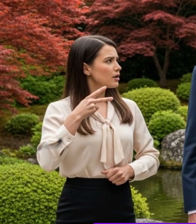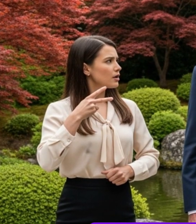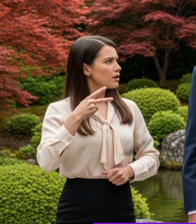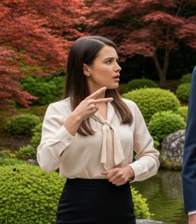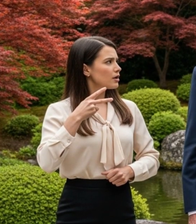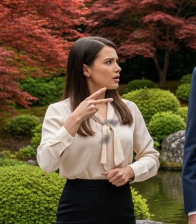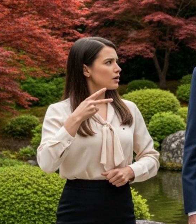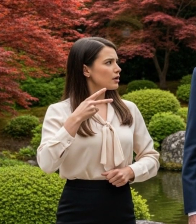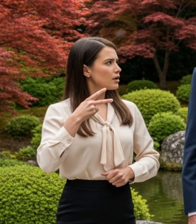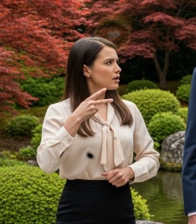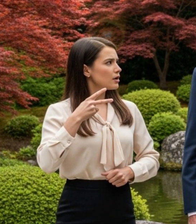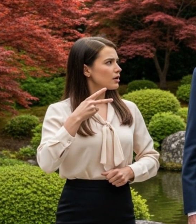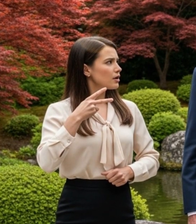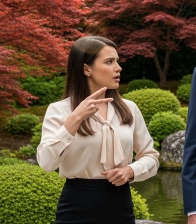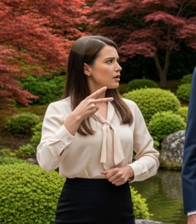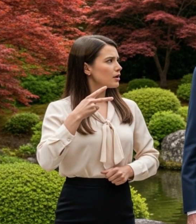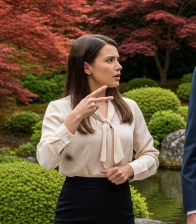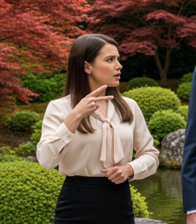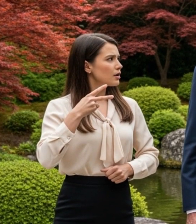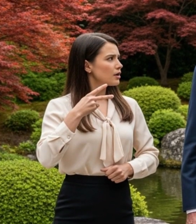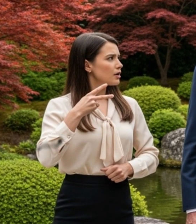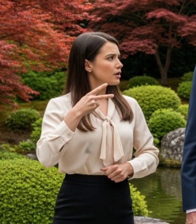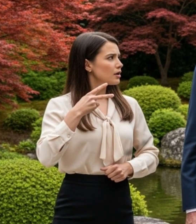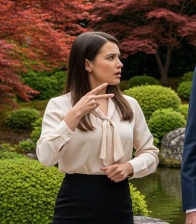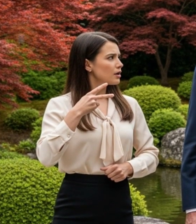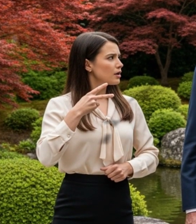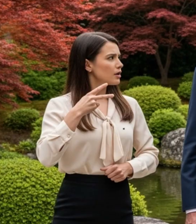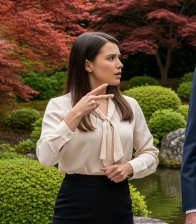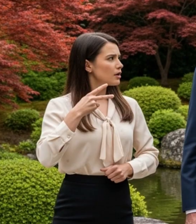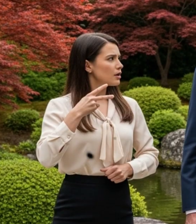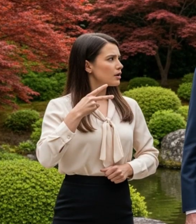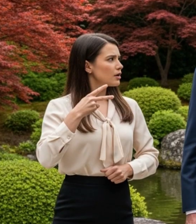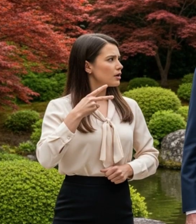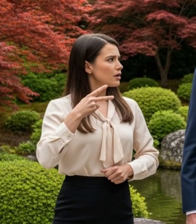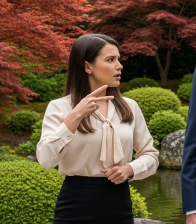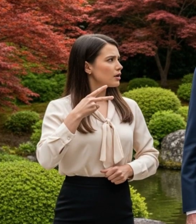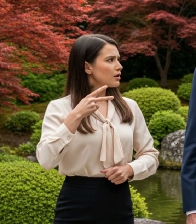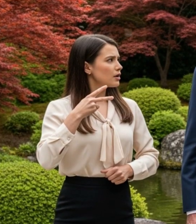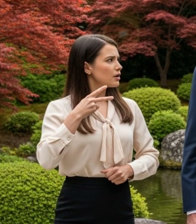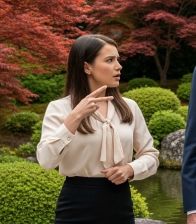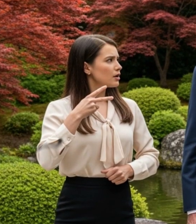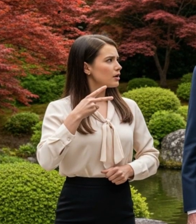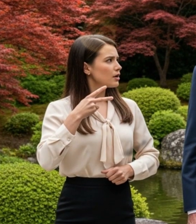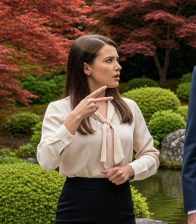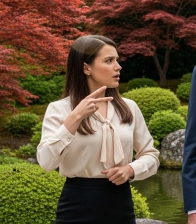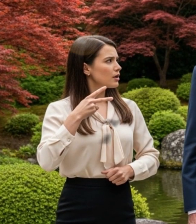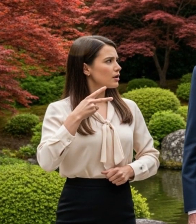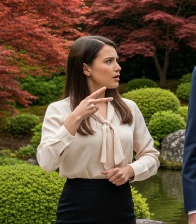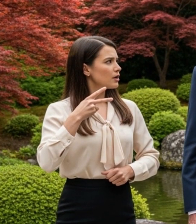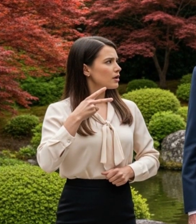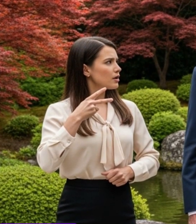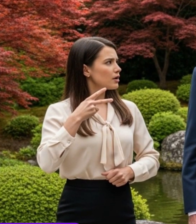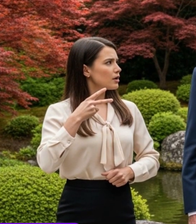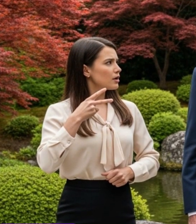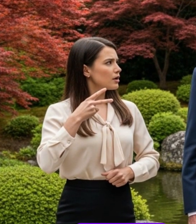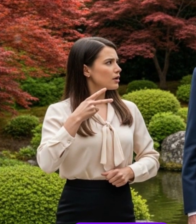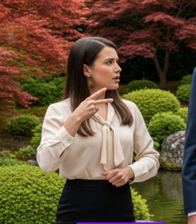always like this. Since the accident. I can't be fixed." "What accident?" Ilara asked,